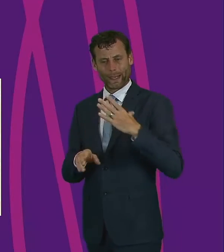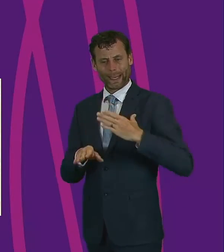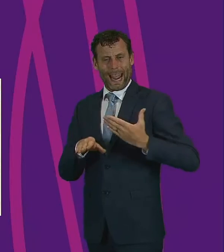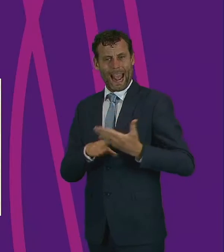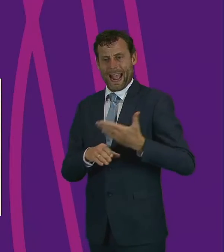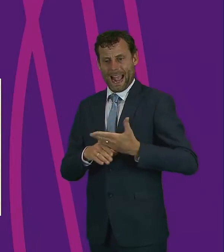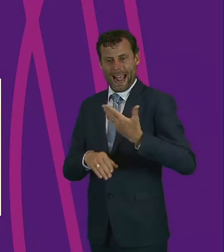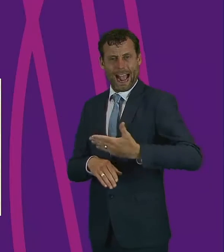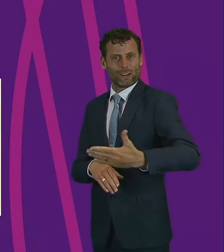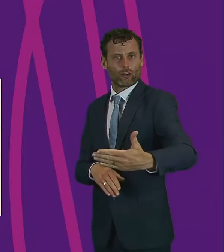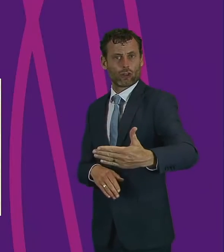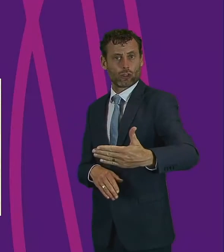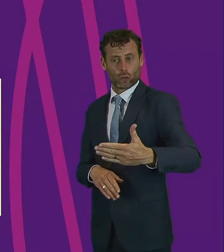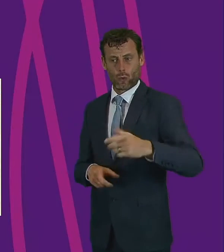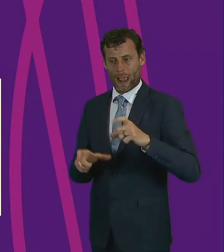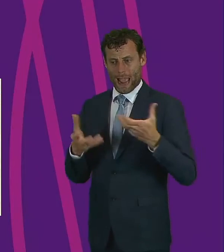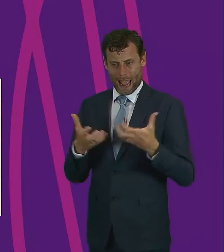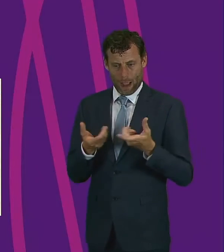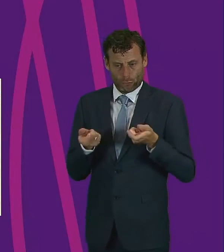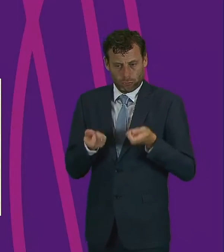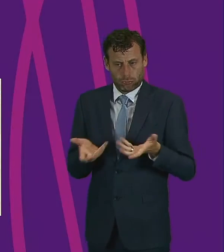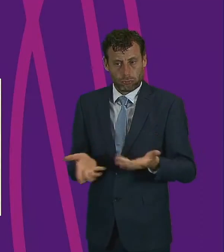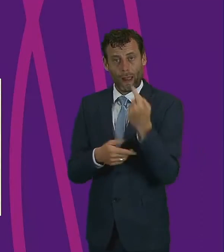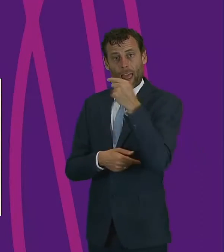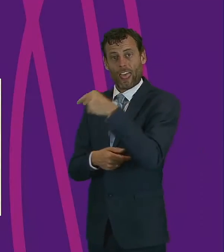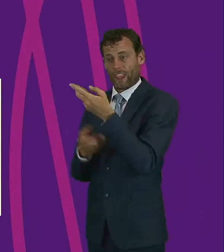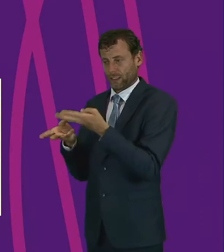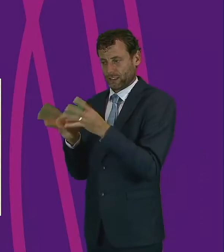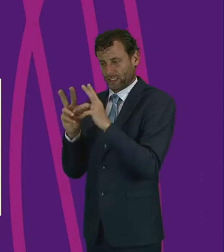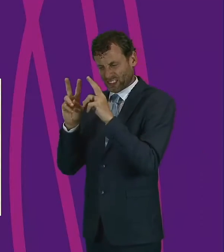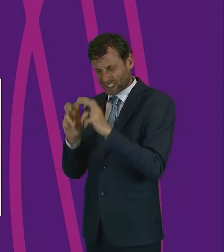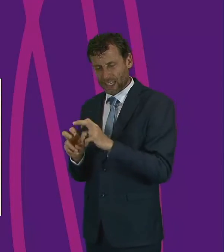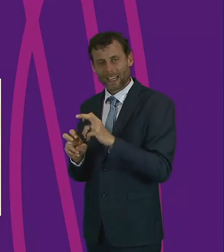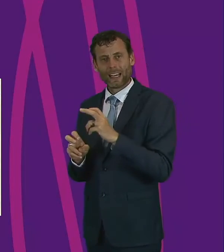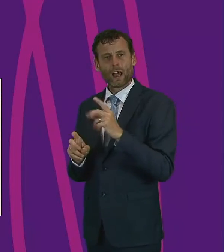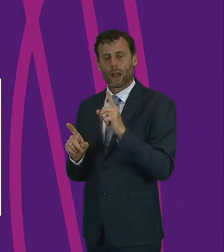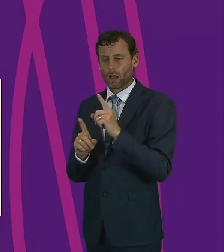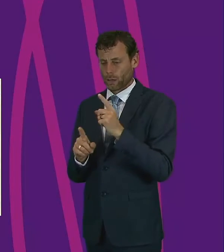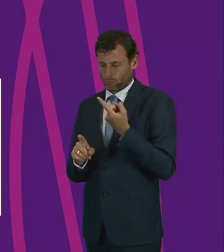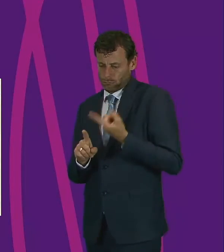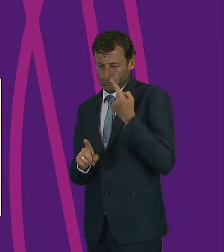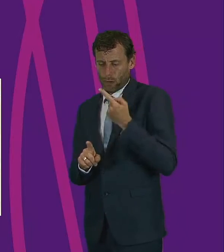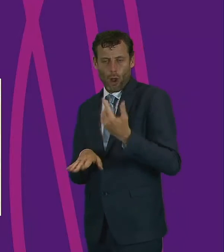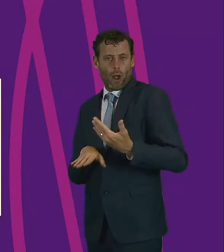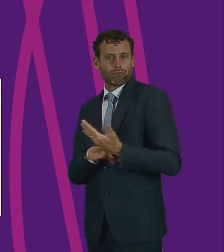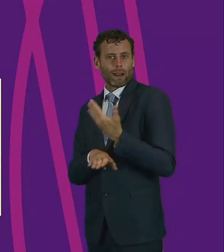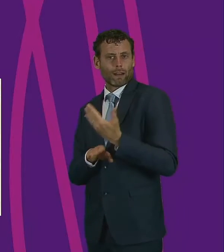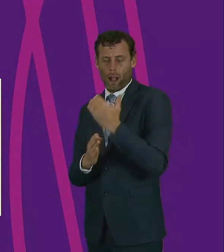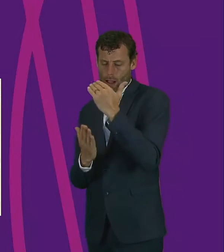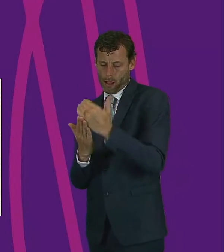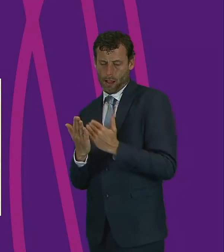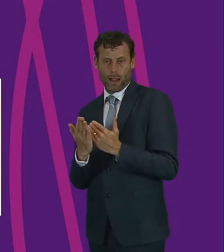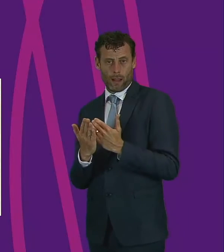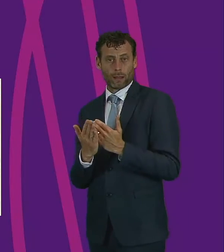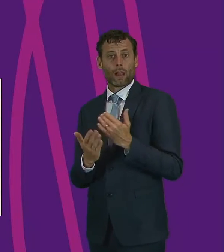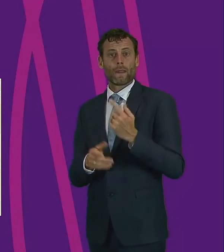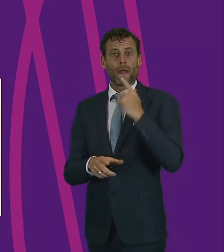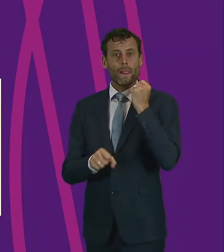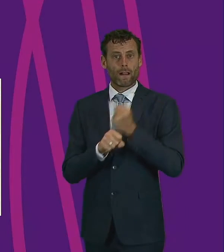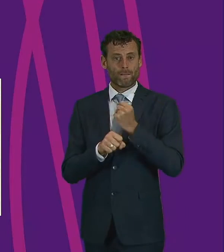Scottish ministers. The group is working at pace to agree a short list of practical actions government can take quickly to mitigate the